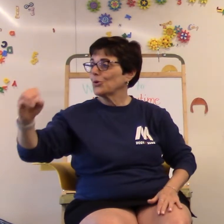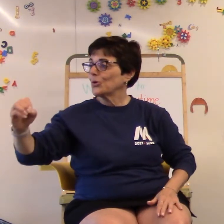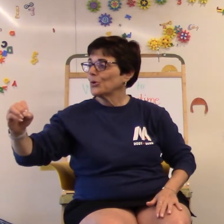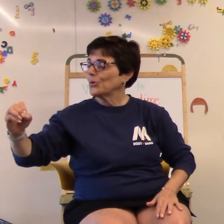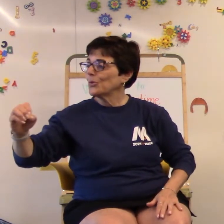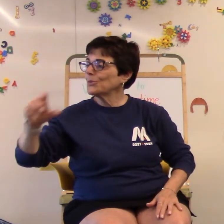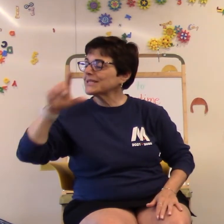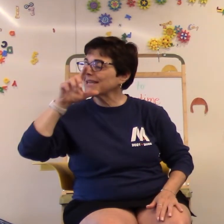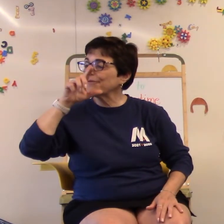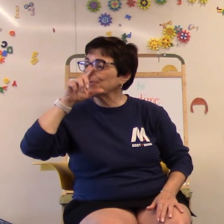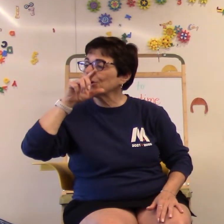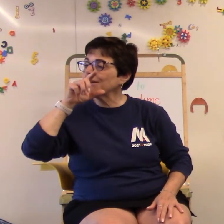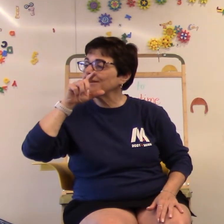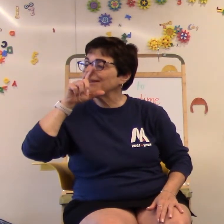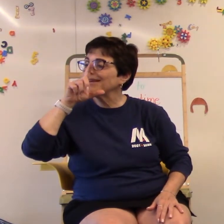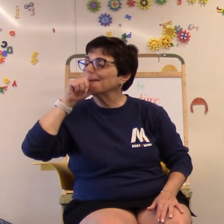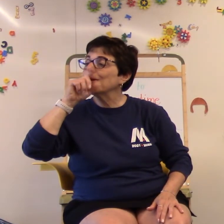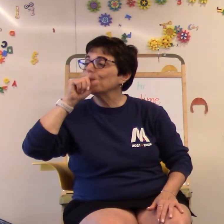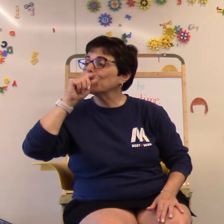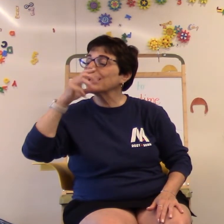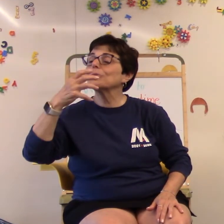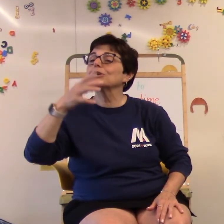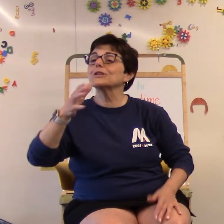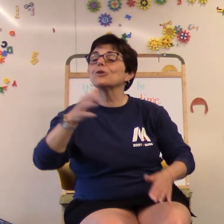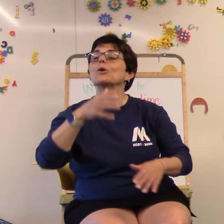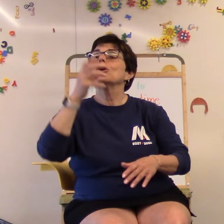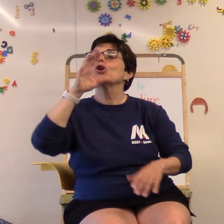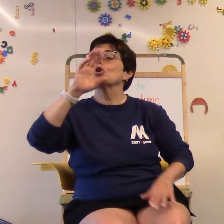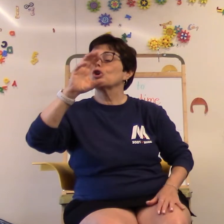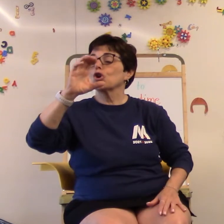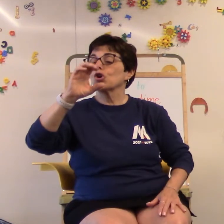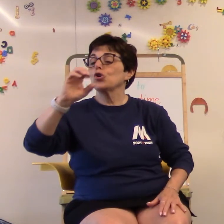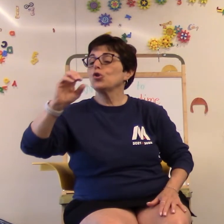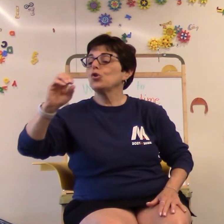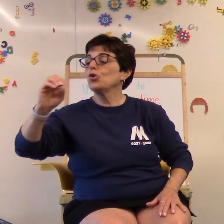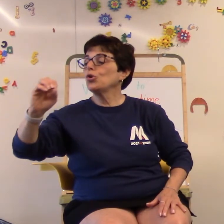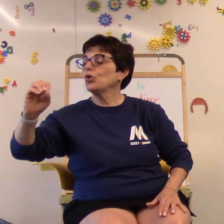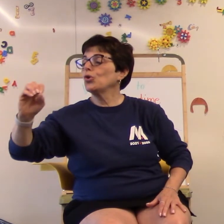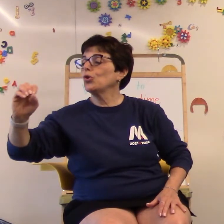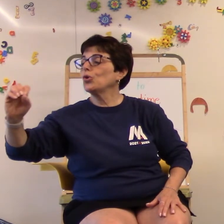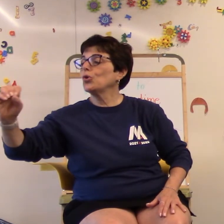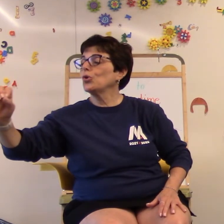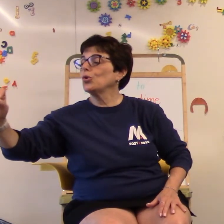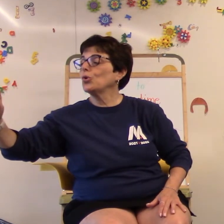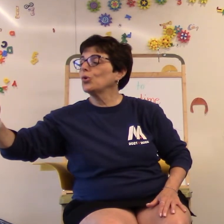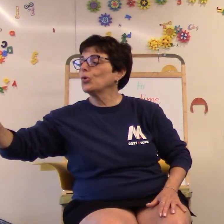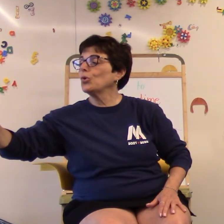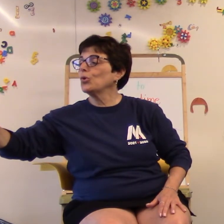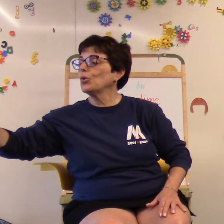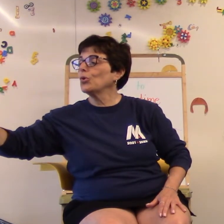Coo. Coo. What's the sign for bird? Coo. Bird, and we're going to go coo.